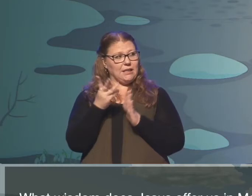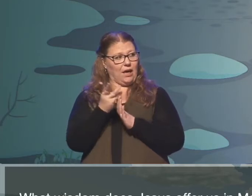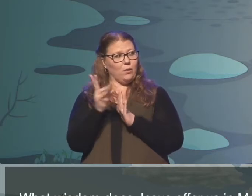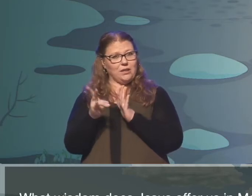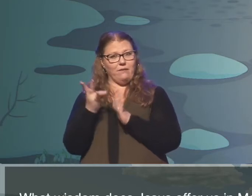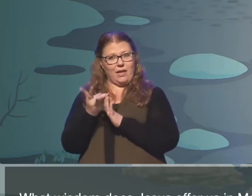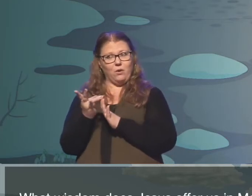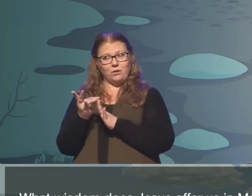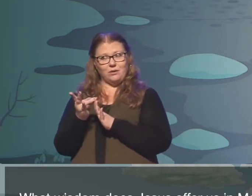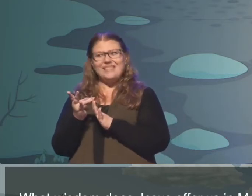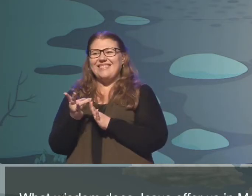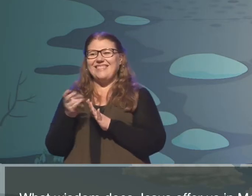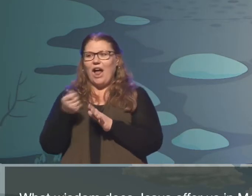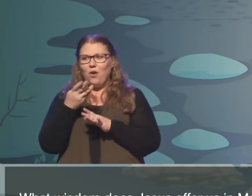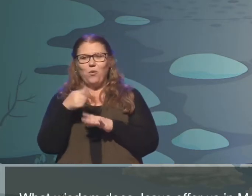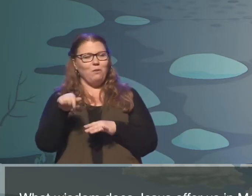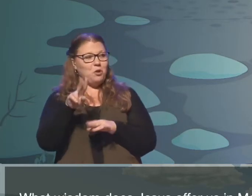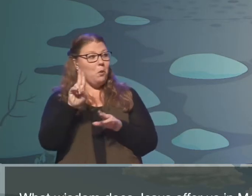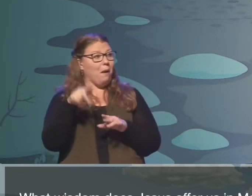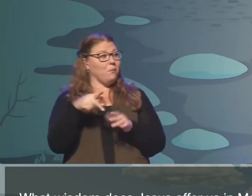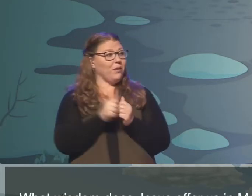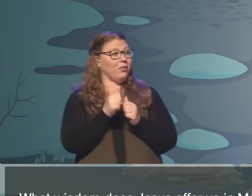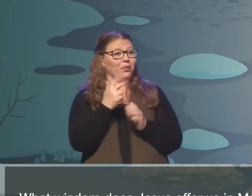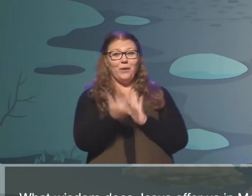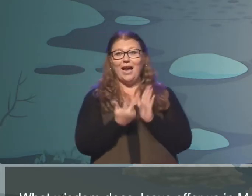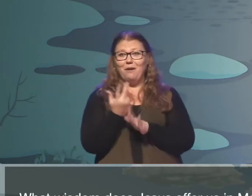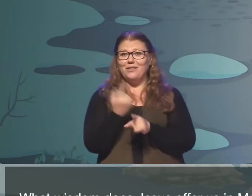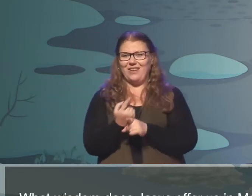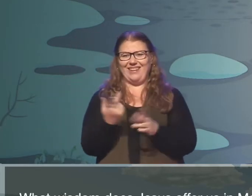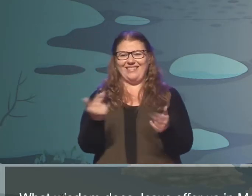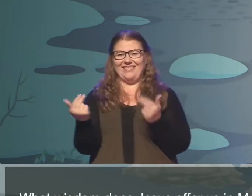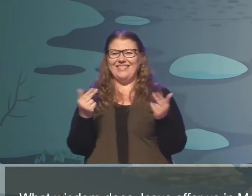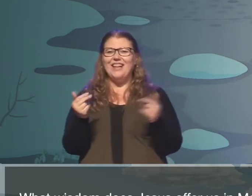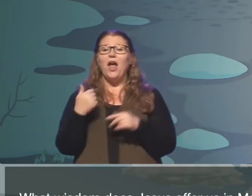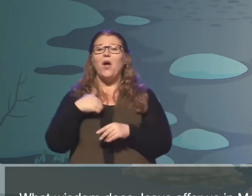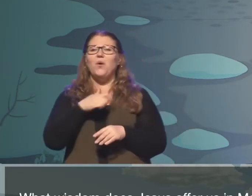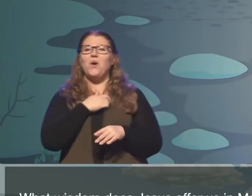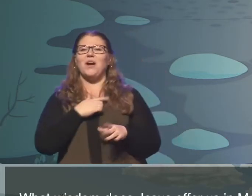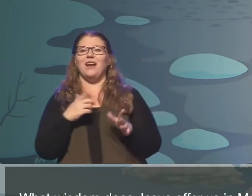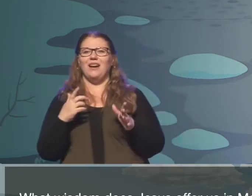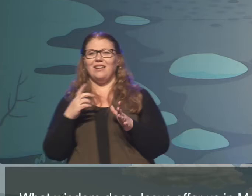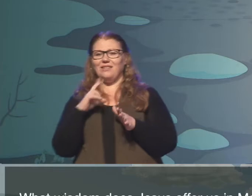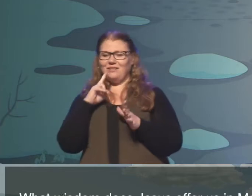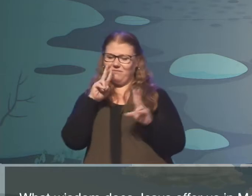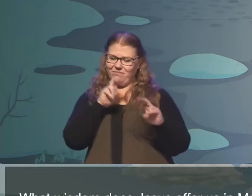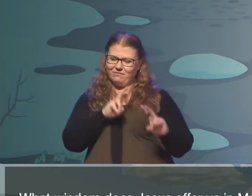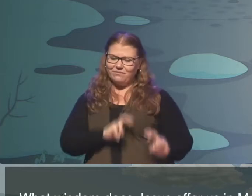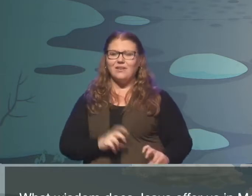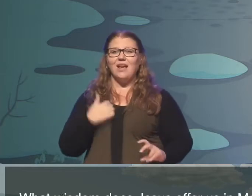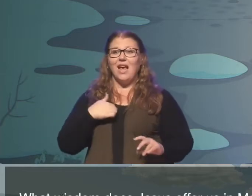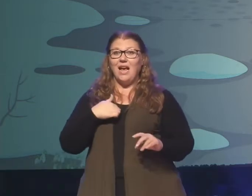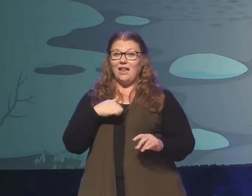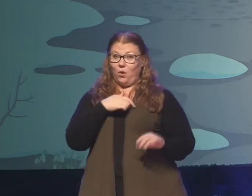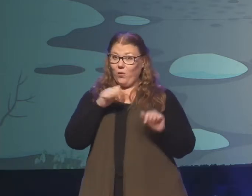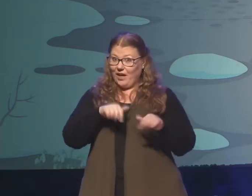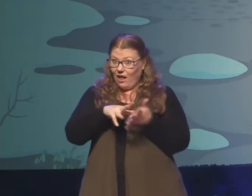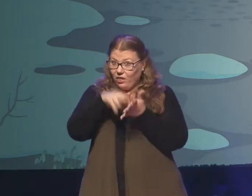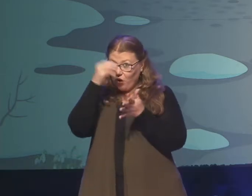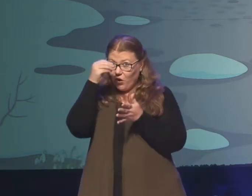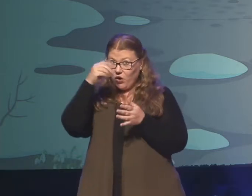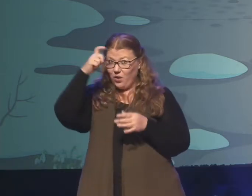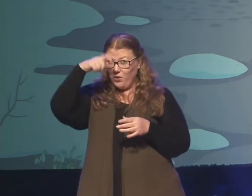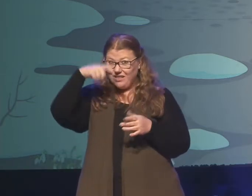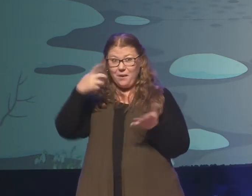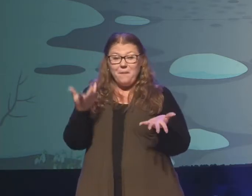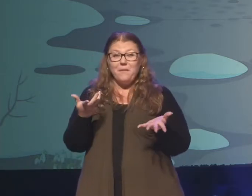up with three, right? And what we're going to do is just kind of dig in here and see, can we learn and can we gain some wisdom? So I want to